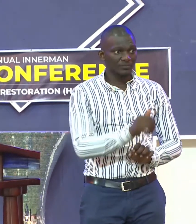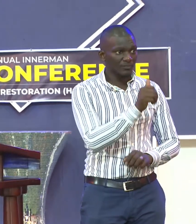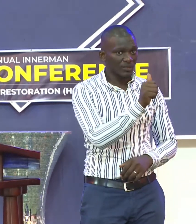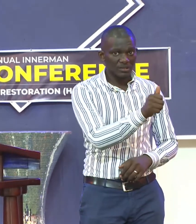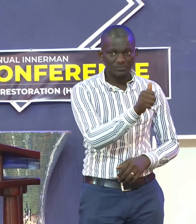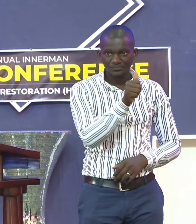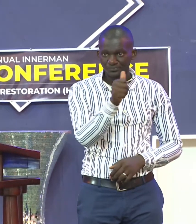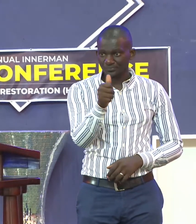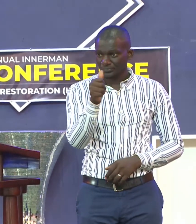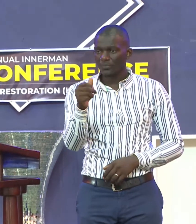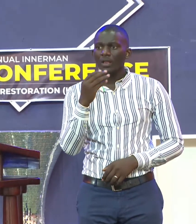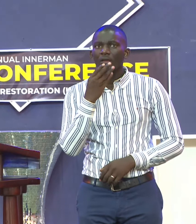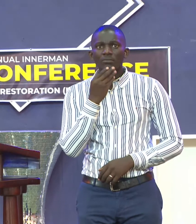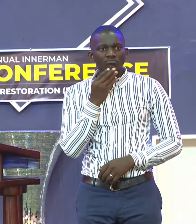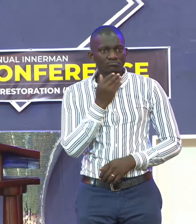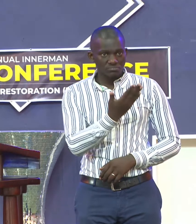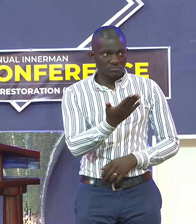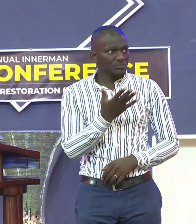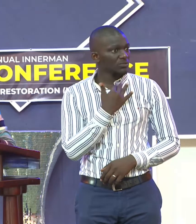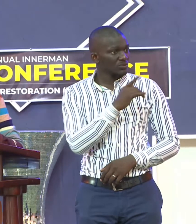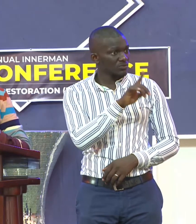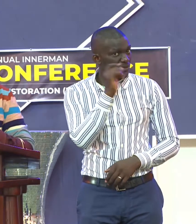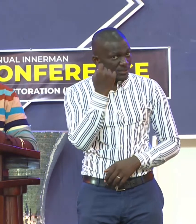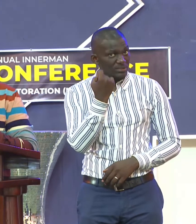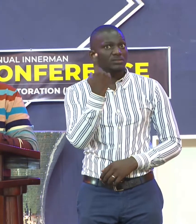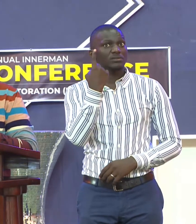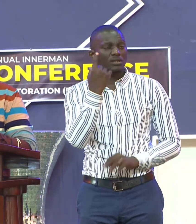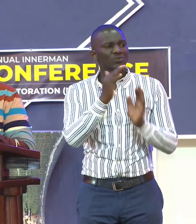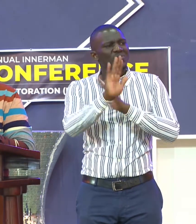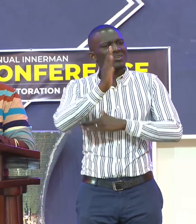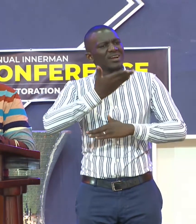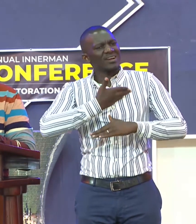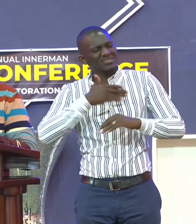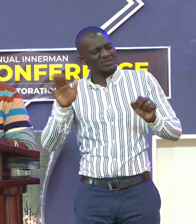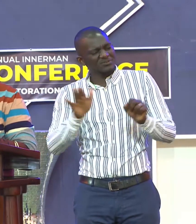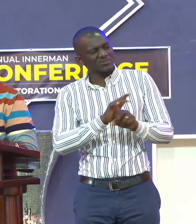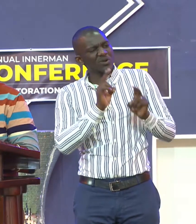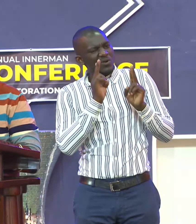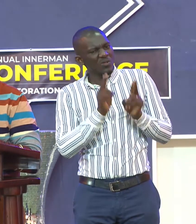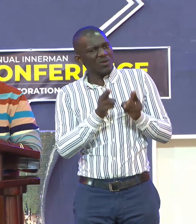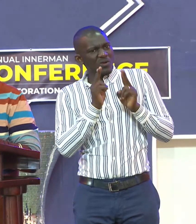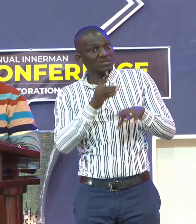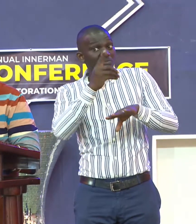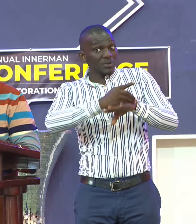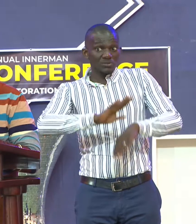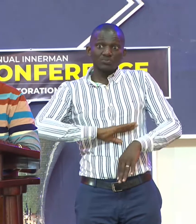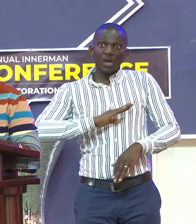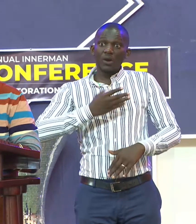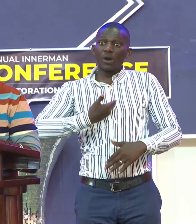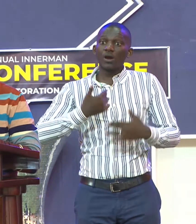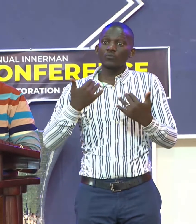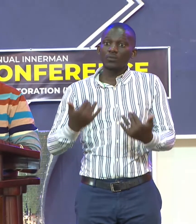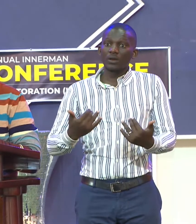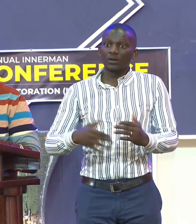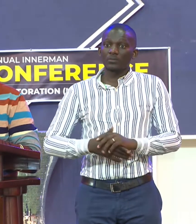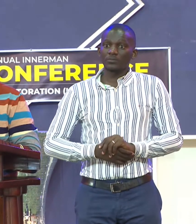Every man, I want you to learn this. That the Lord has hope in you